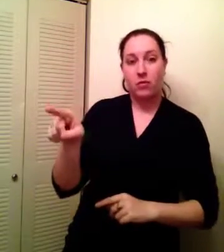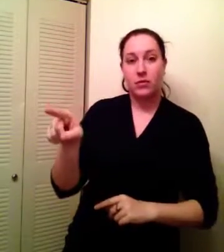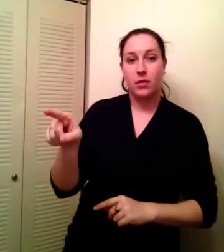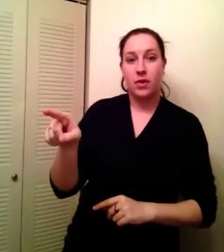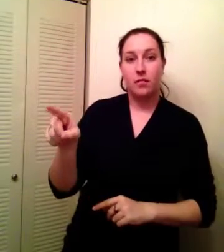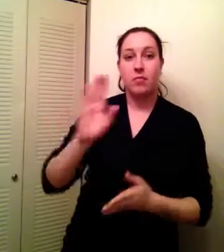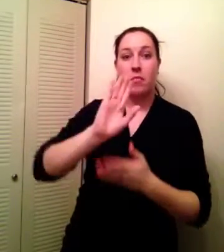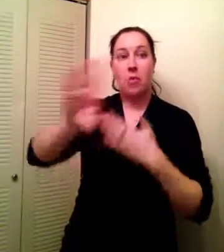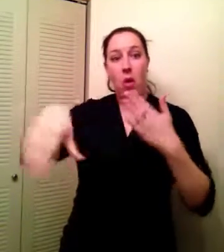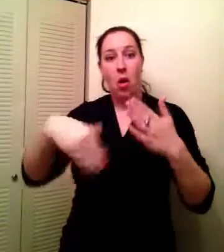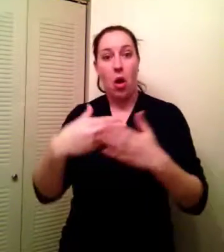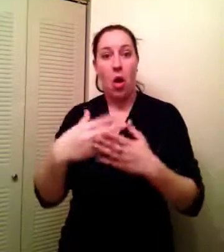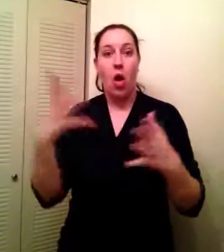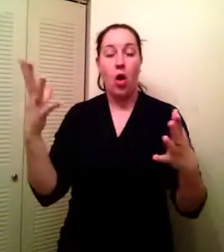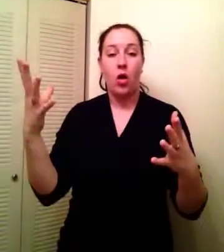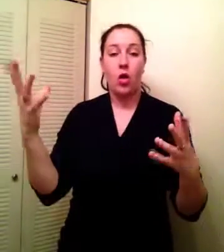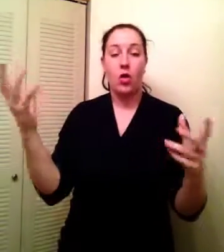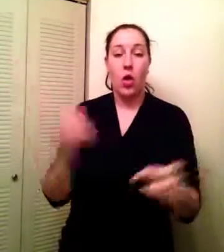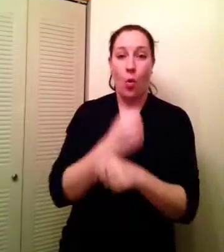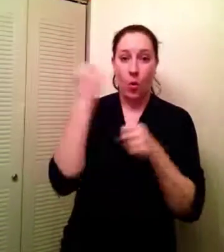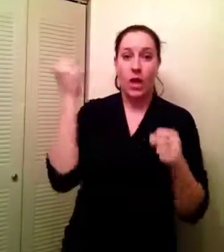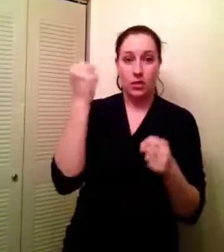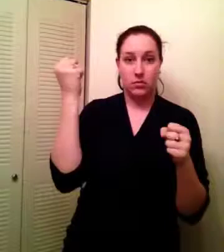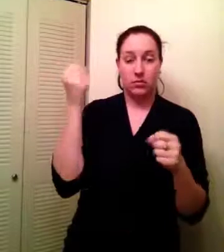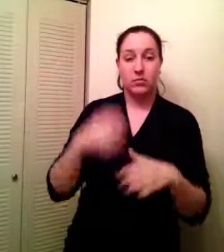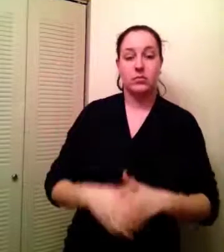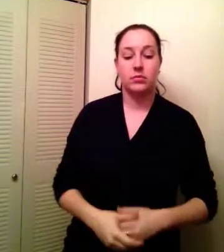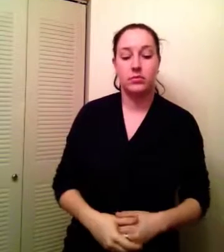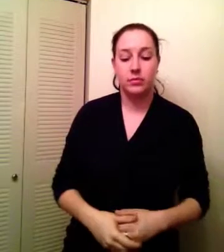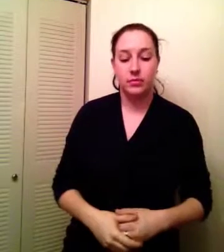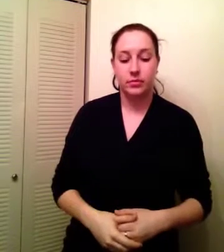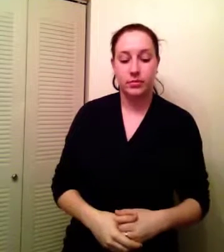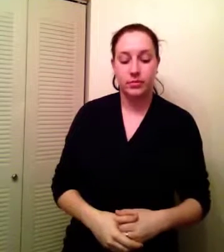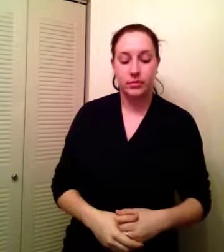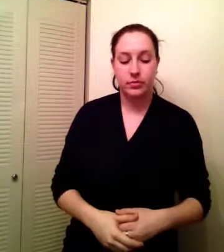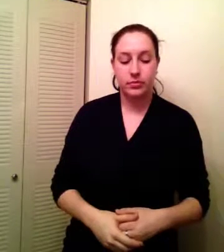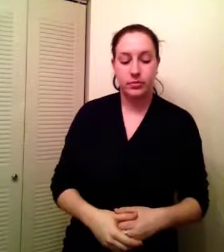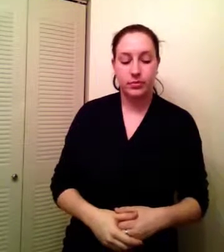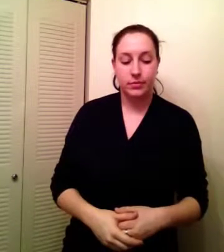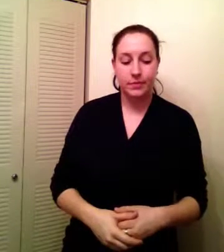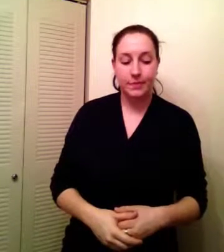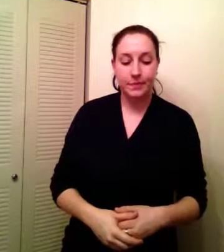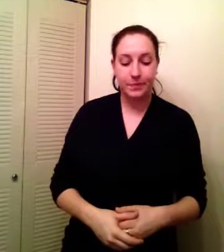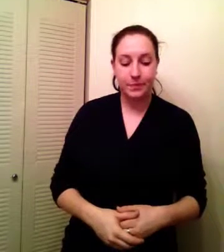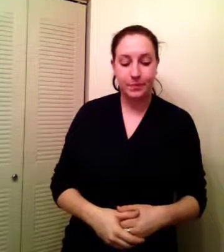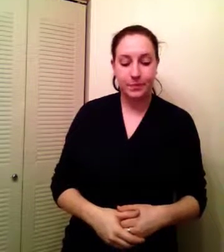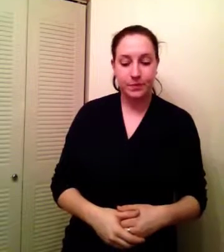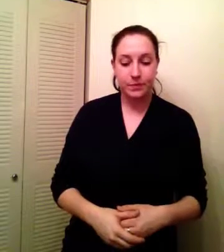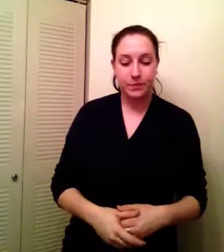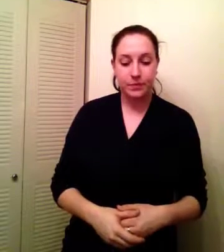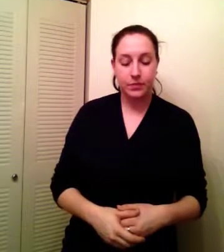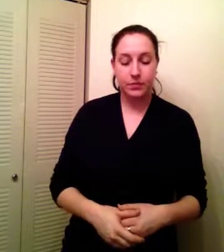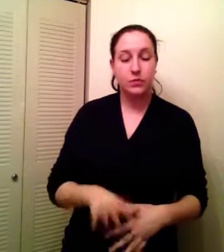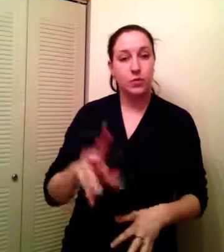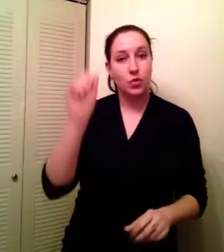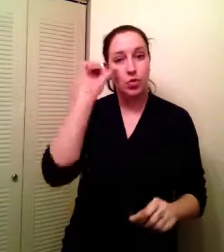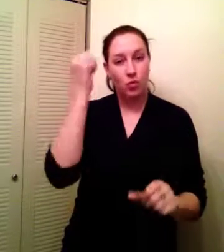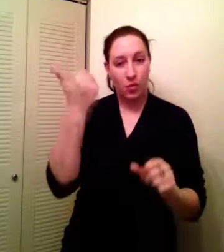because harms have been restored. If it worked out correctly, remember that's a key part. Remember, too, that